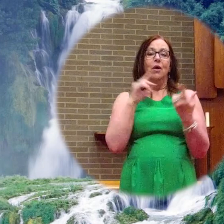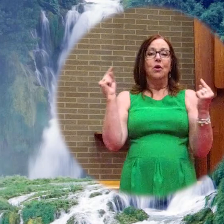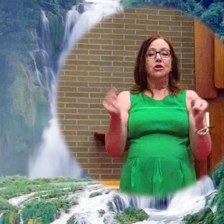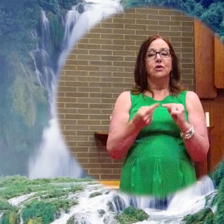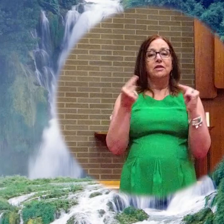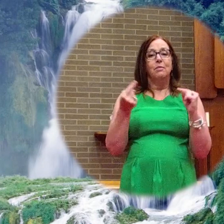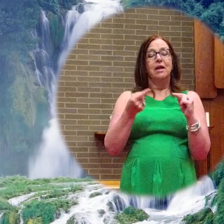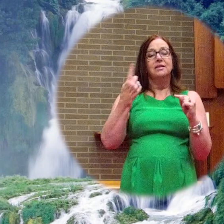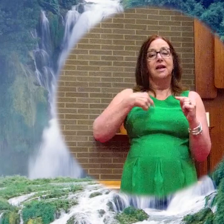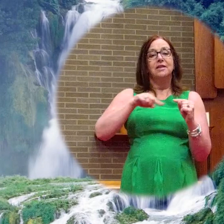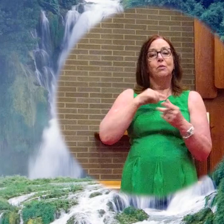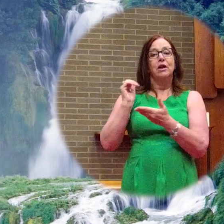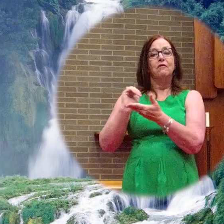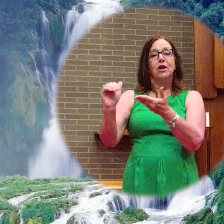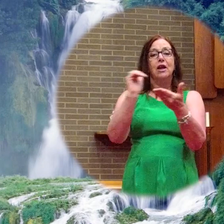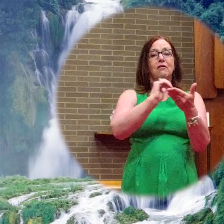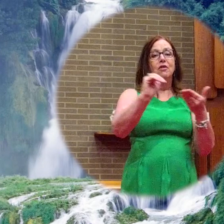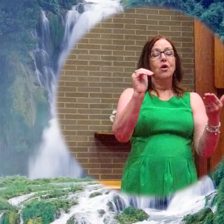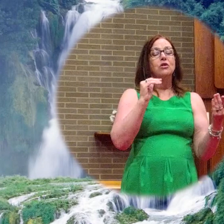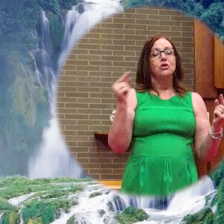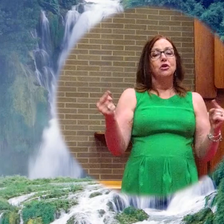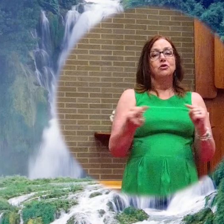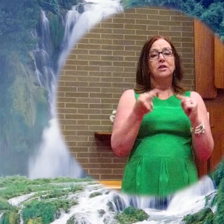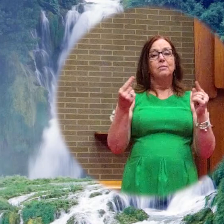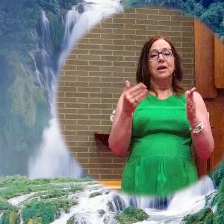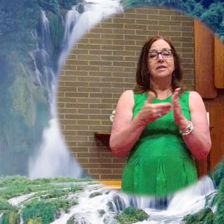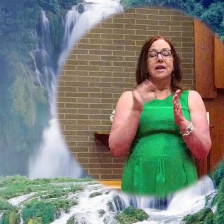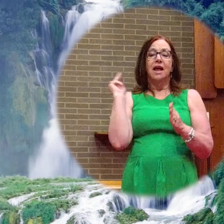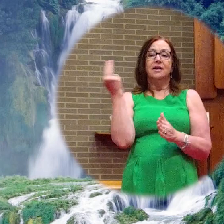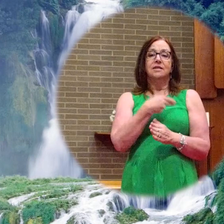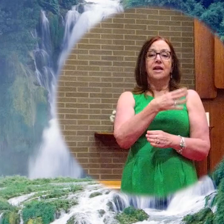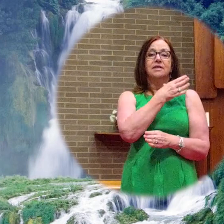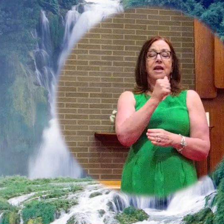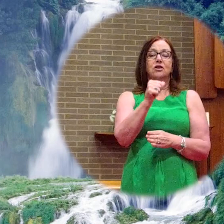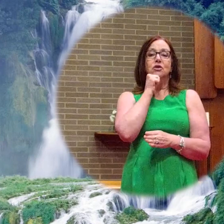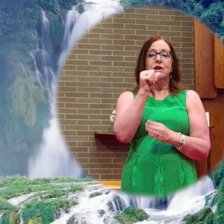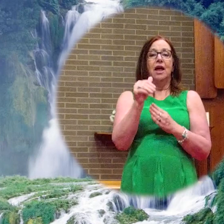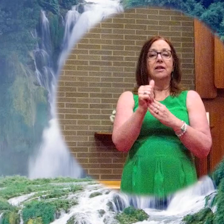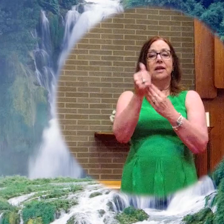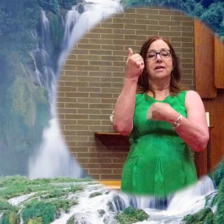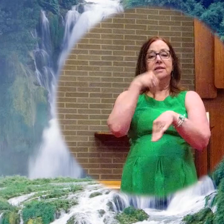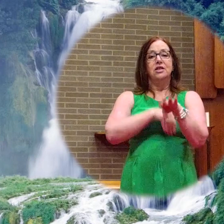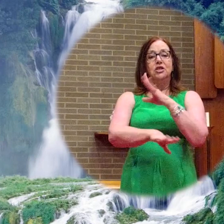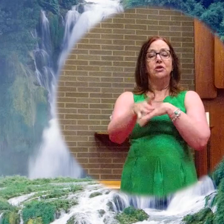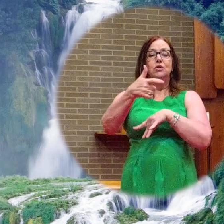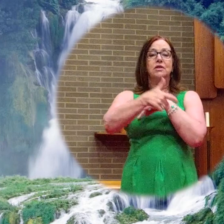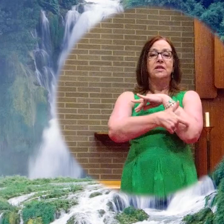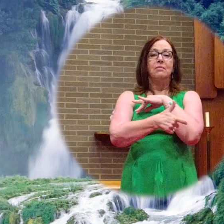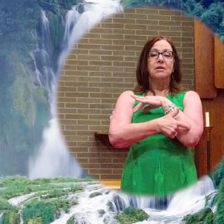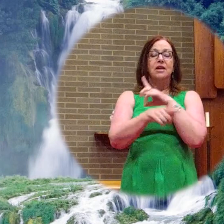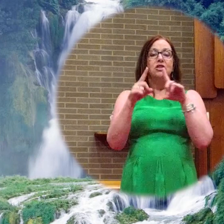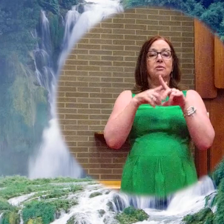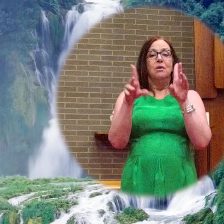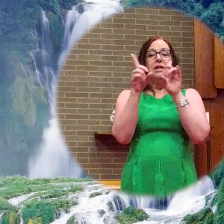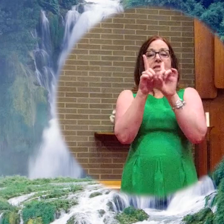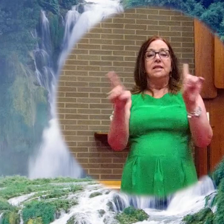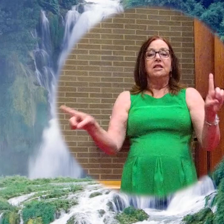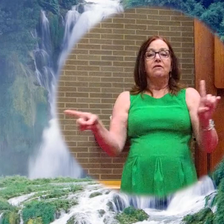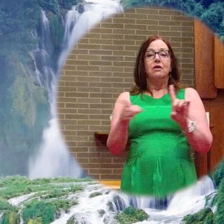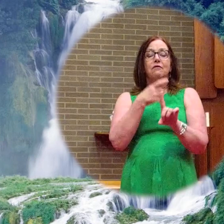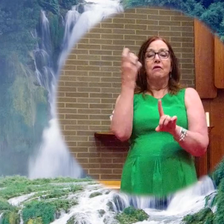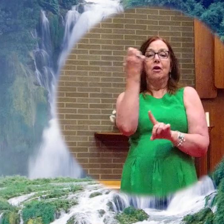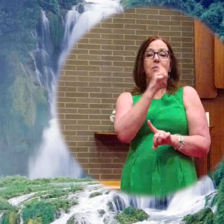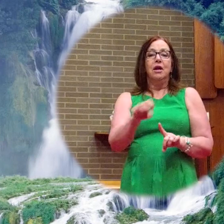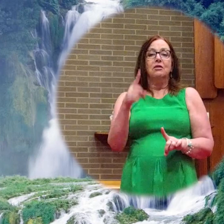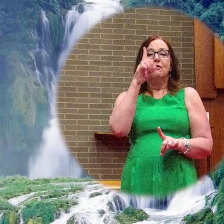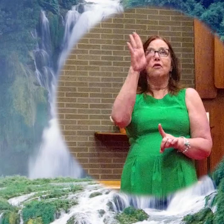trespasses, as we forgive those who trespass against us. And lead us not into temptation, but deliver us from evil.